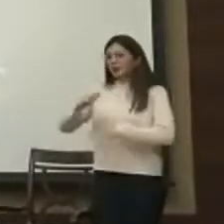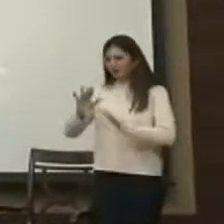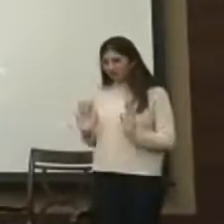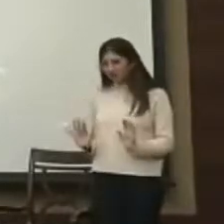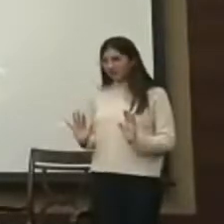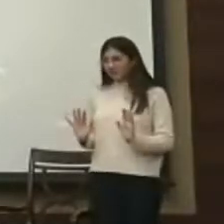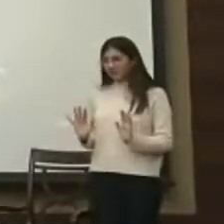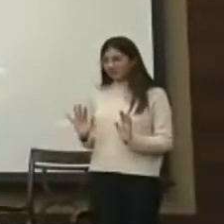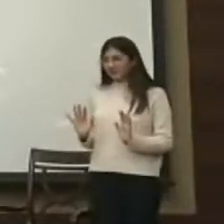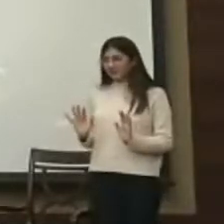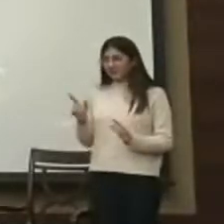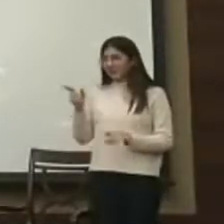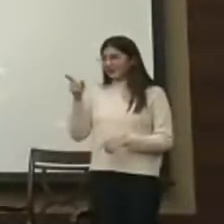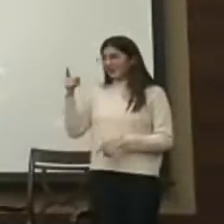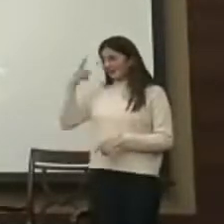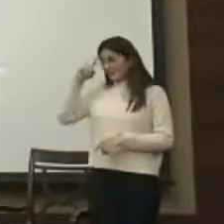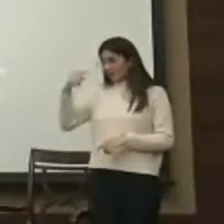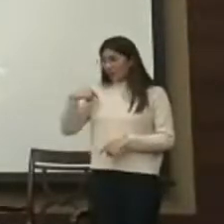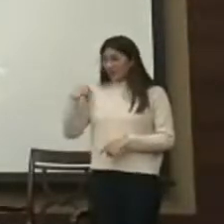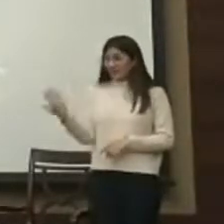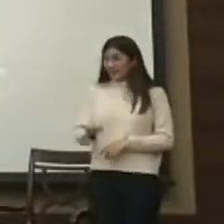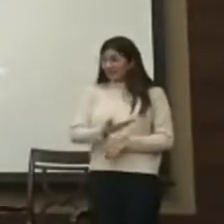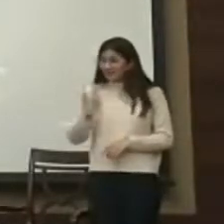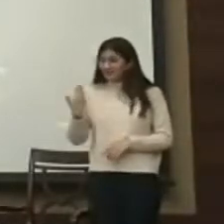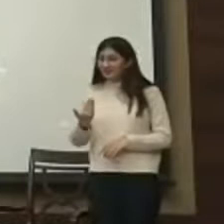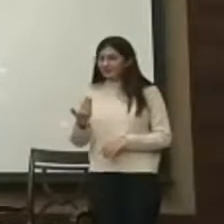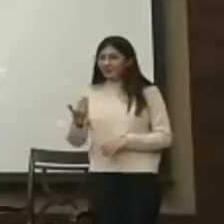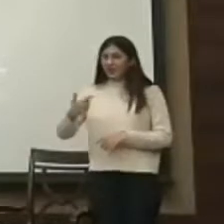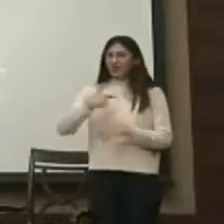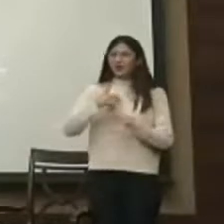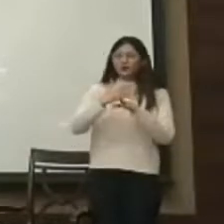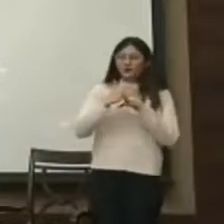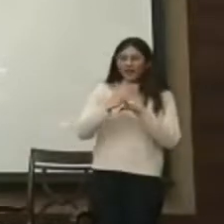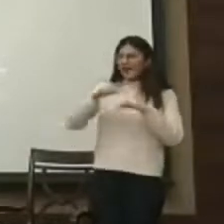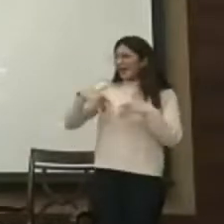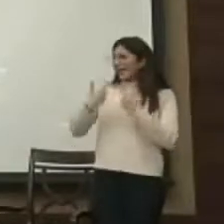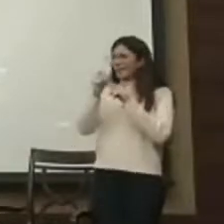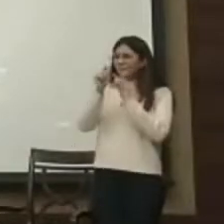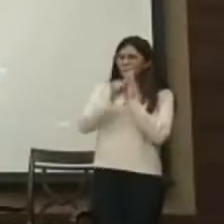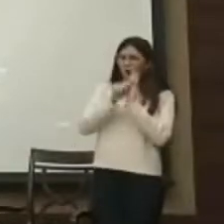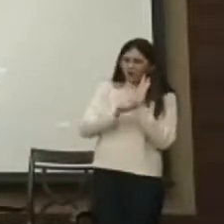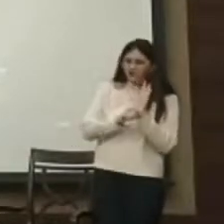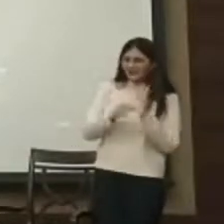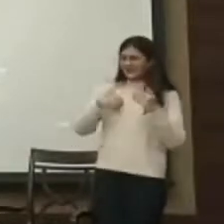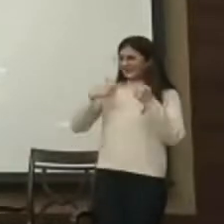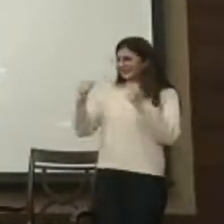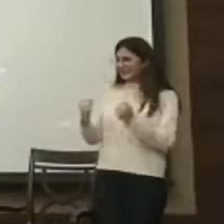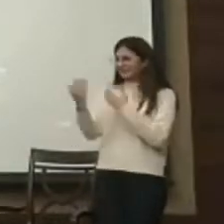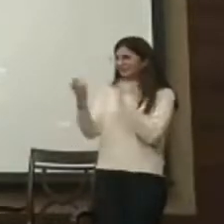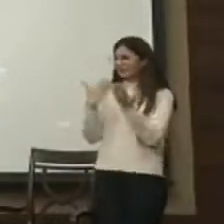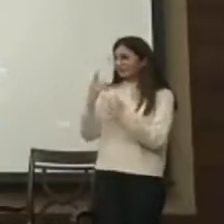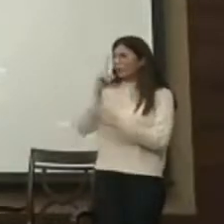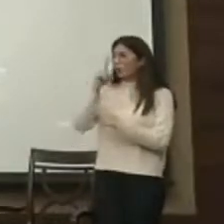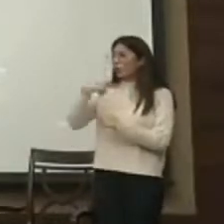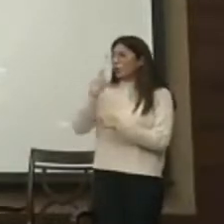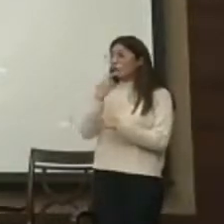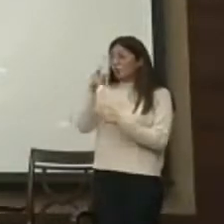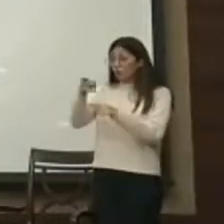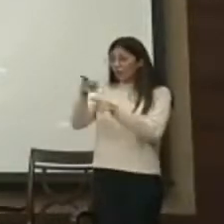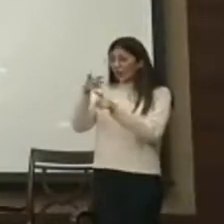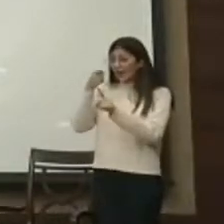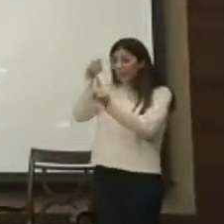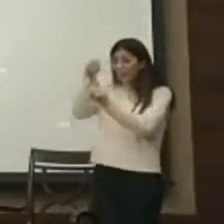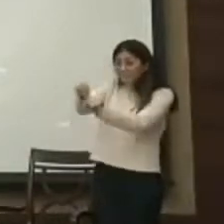only to write, but to share the table when we make our policies with those people who are going to be affected by